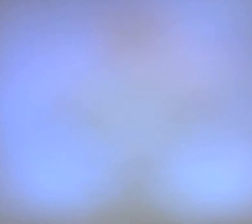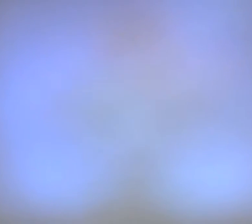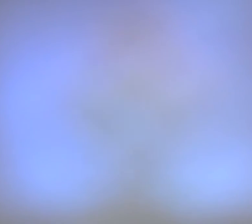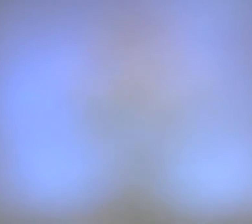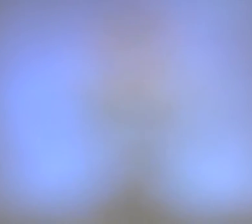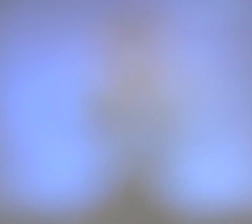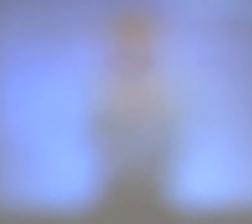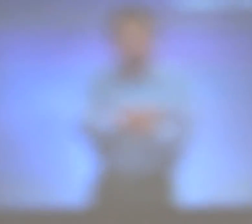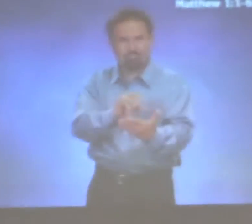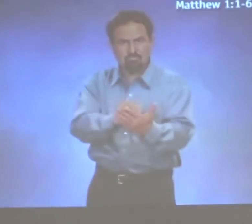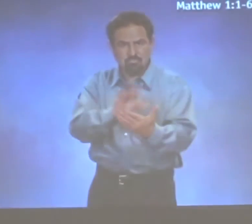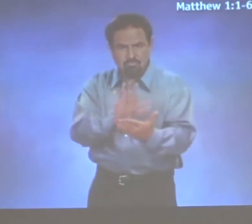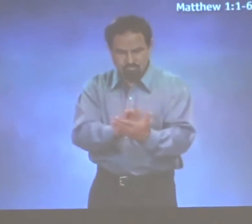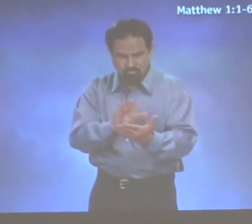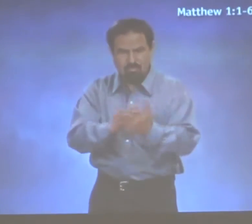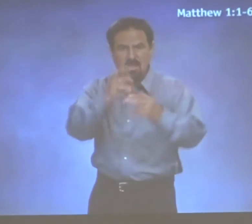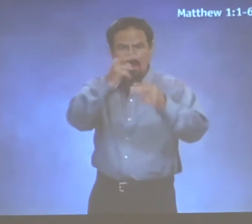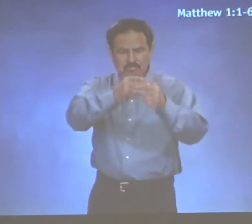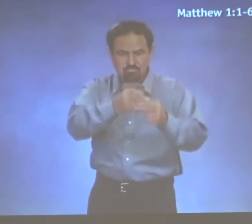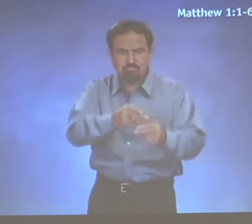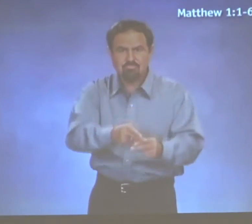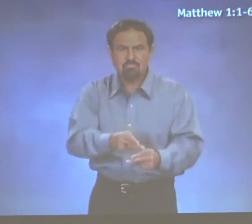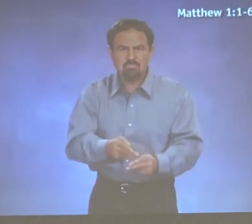Okay. Yeah, it's okay.